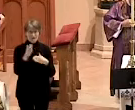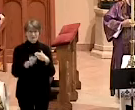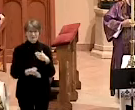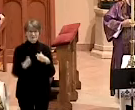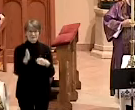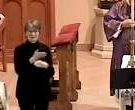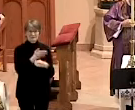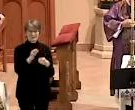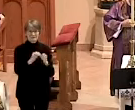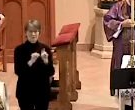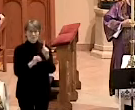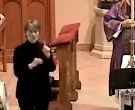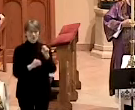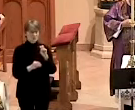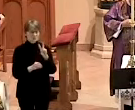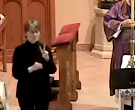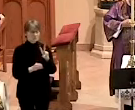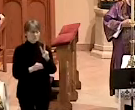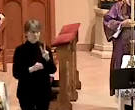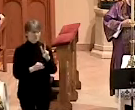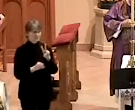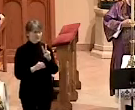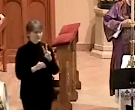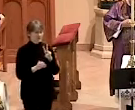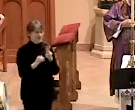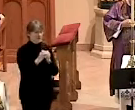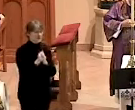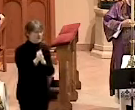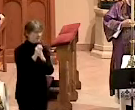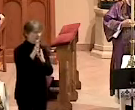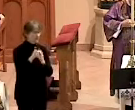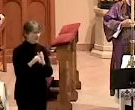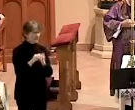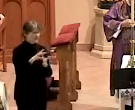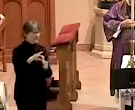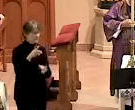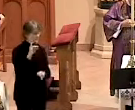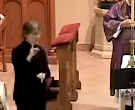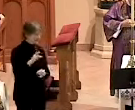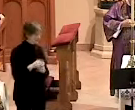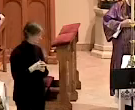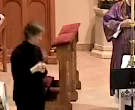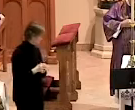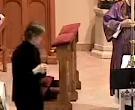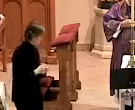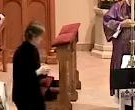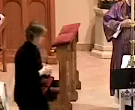number 102 in the Missal, led by the Spirit, number 102.